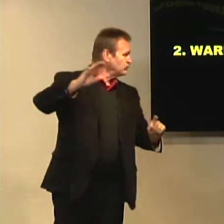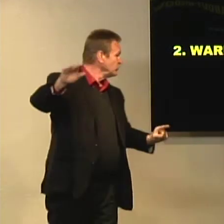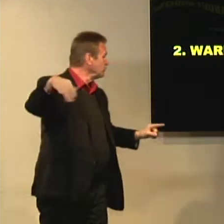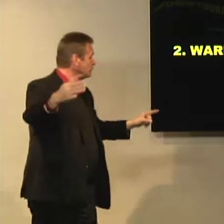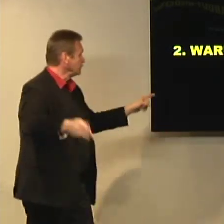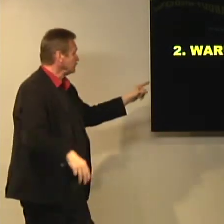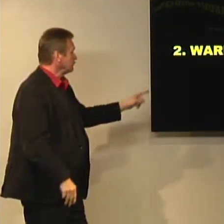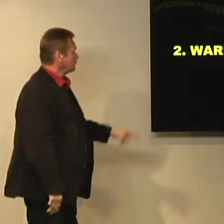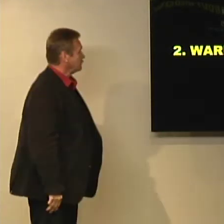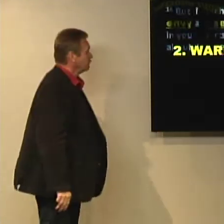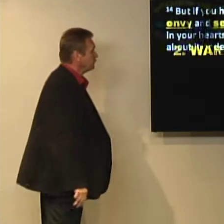of wisdom.